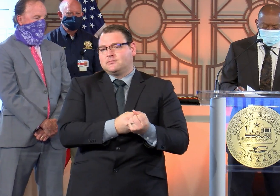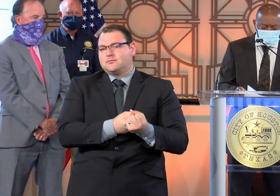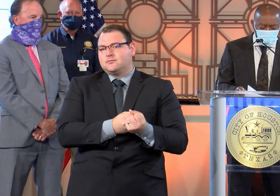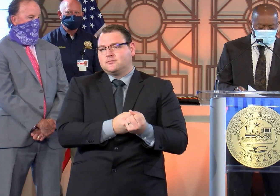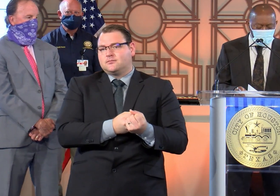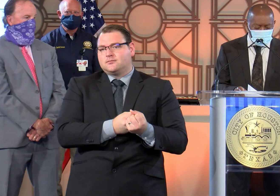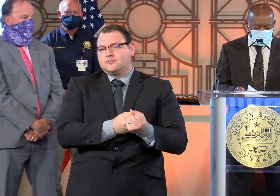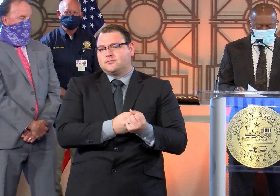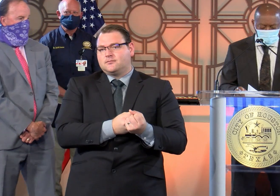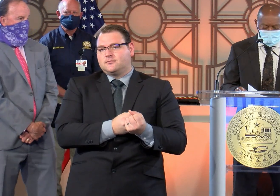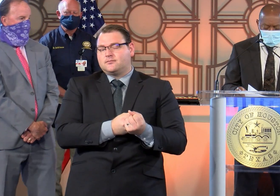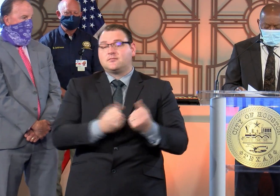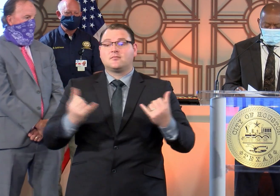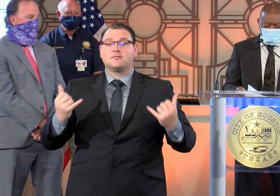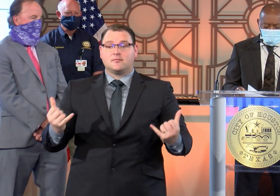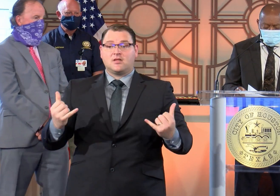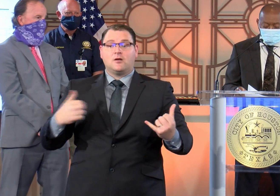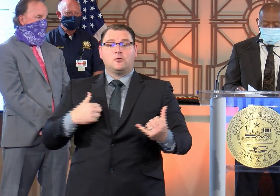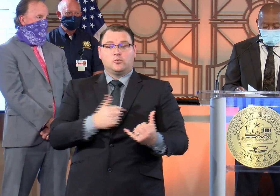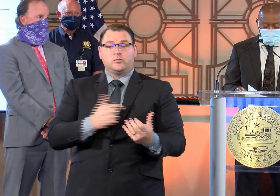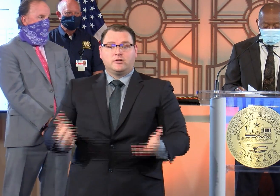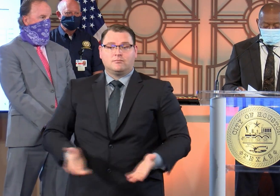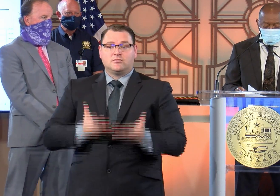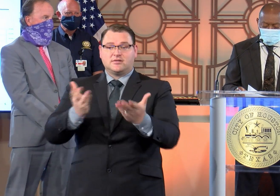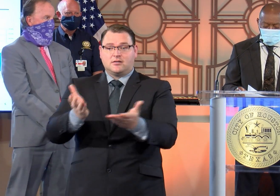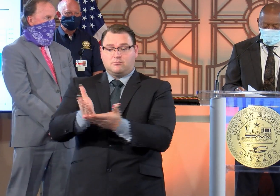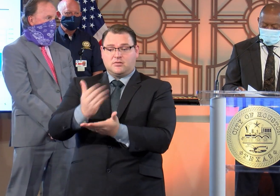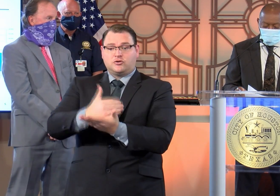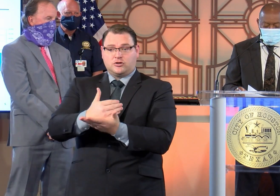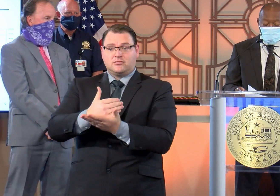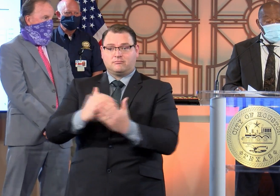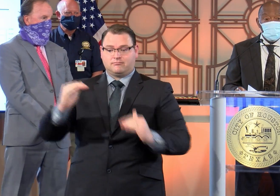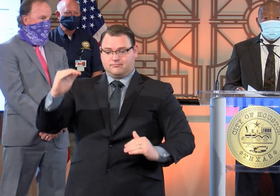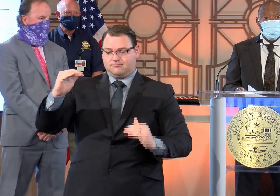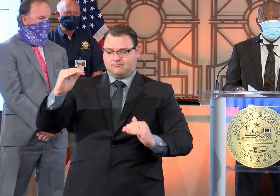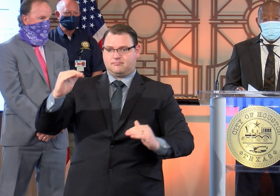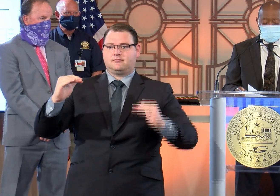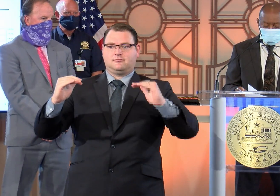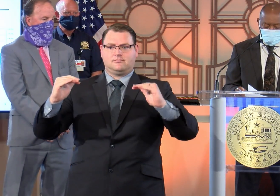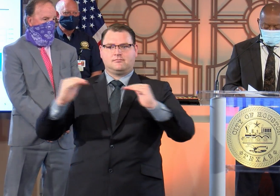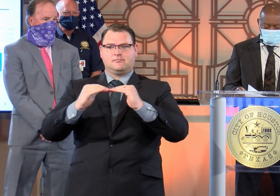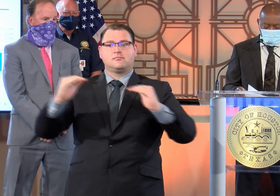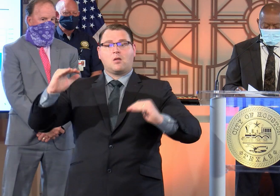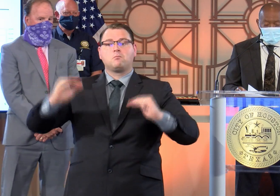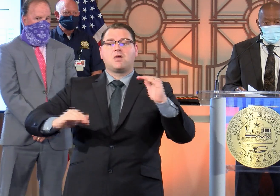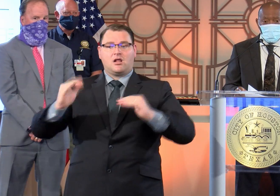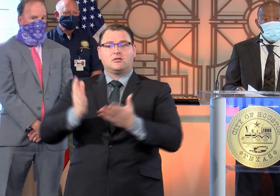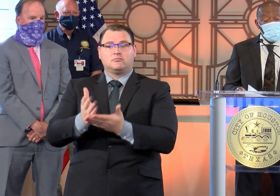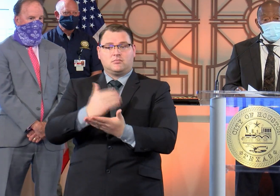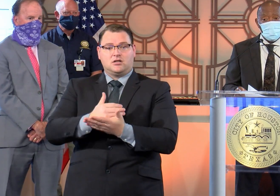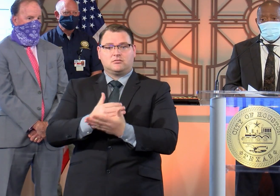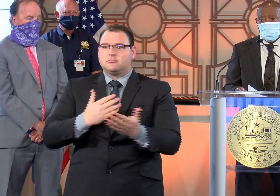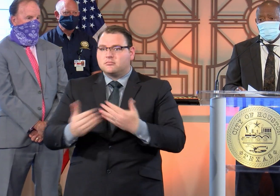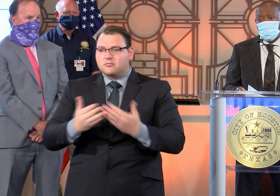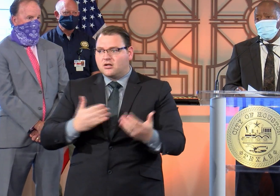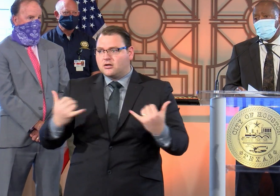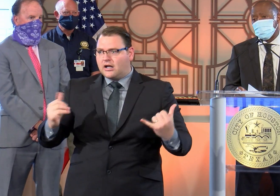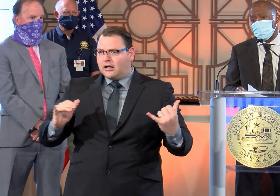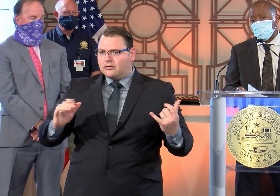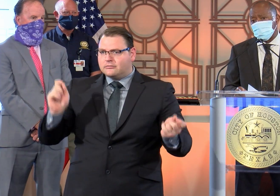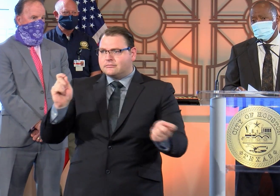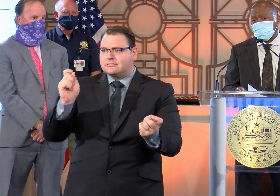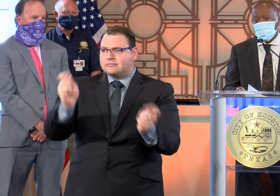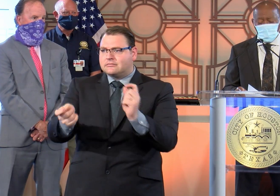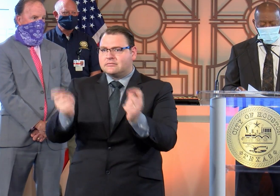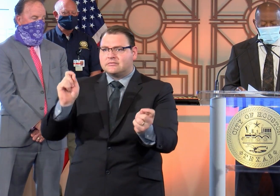we are presenting a budget that does balance, even in a very uncertain time. We are obligated to